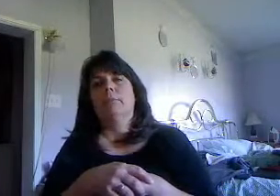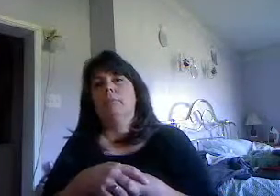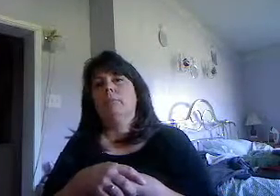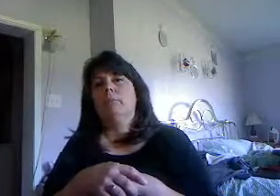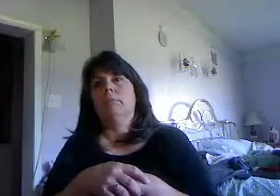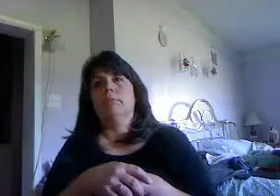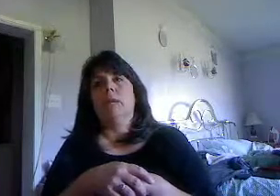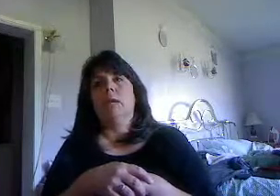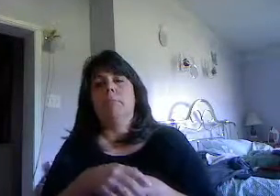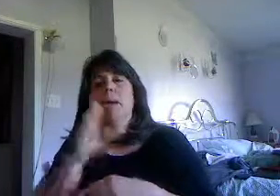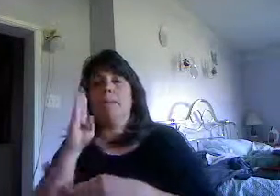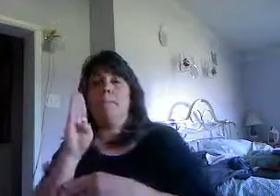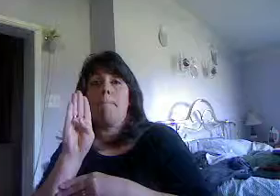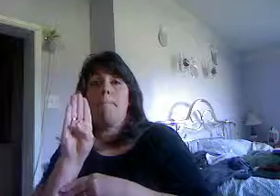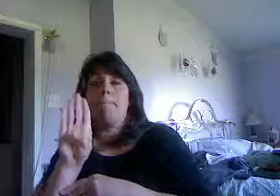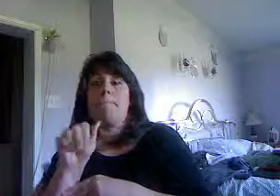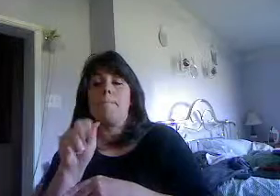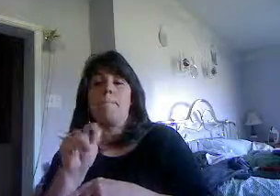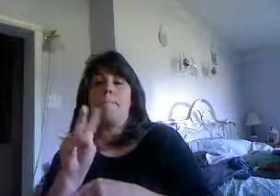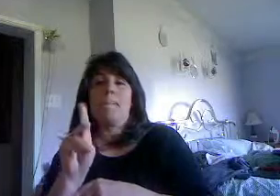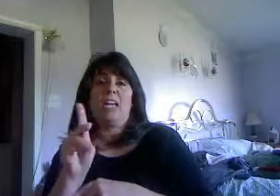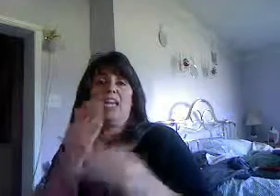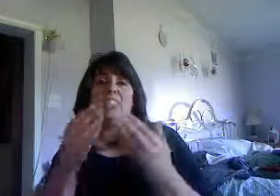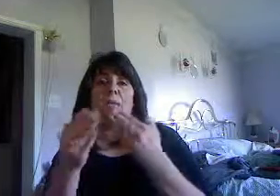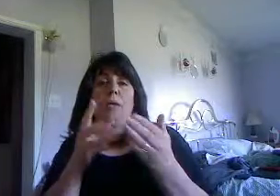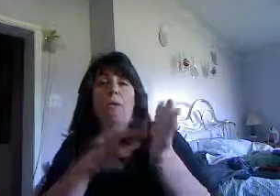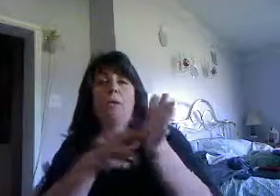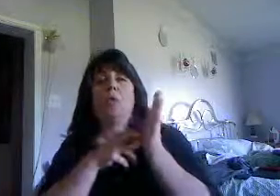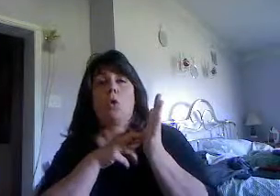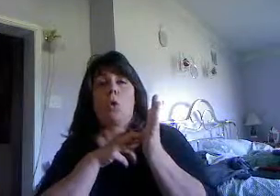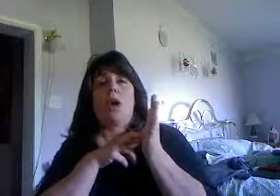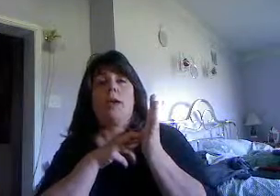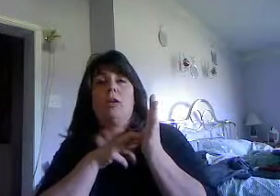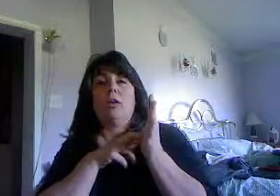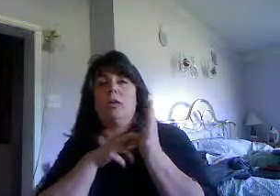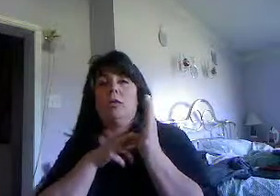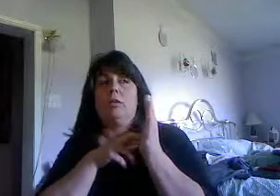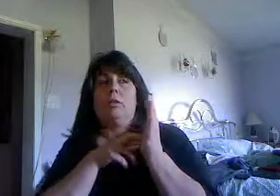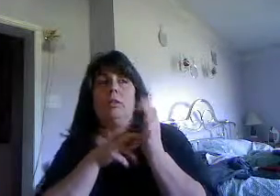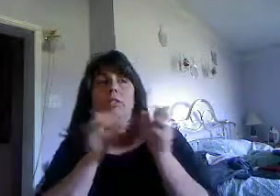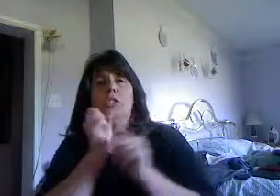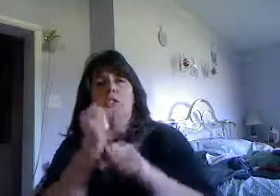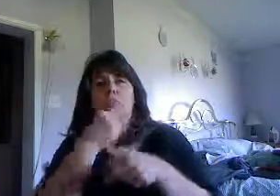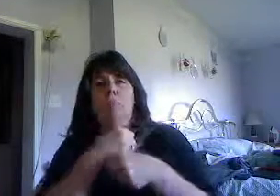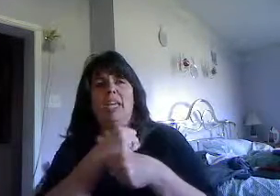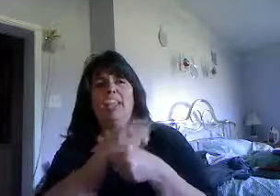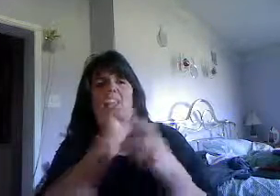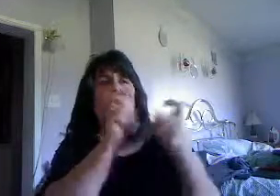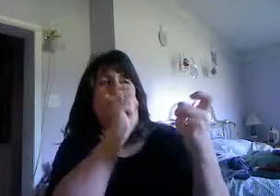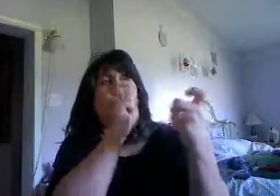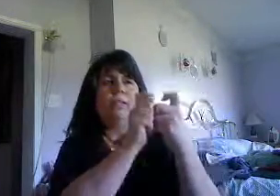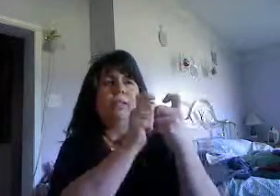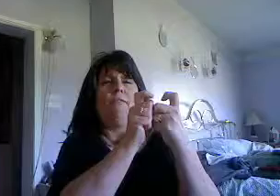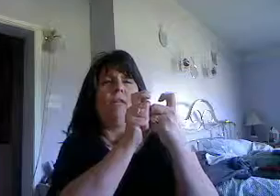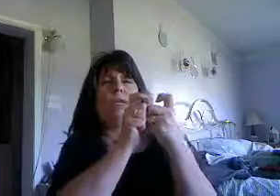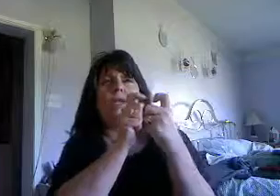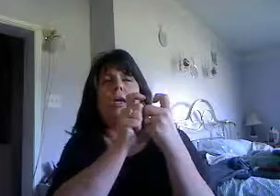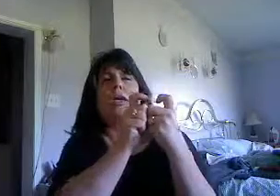to make some investment in Zambia, maybe Zambia gold mining. And they don't have anybody on staff